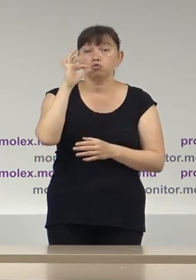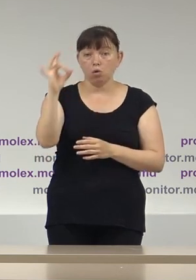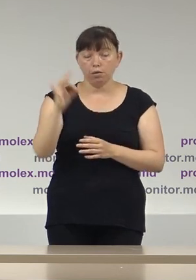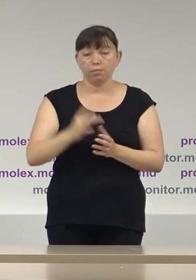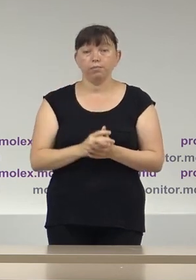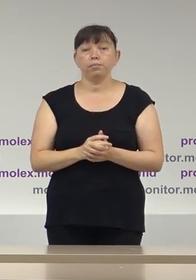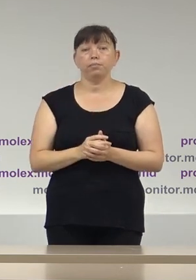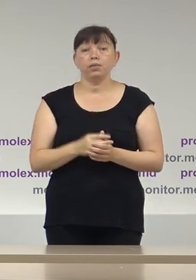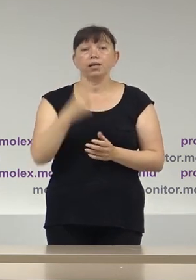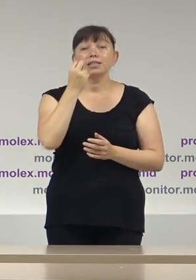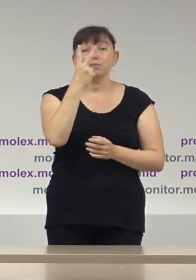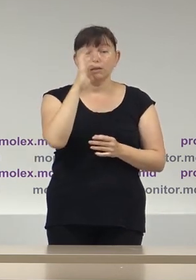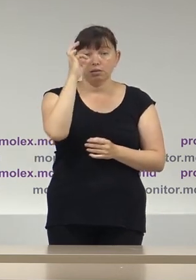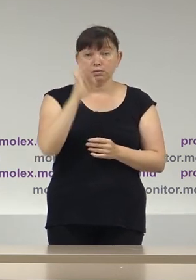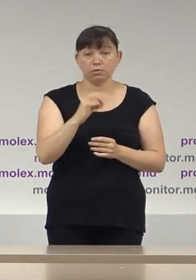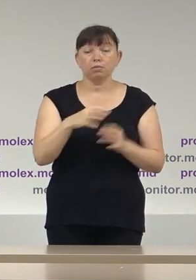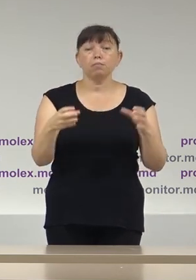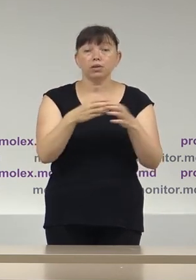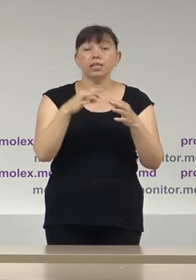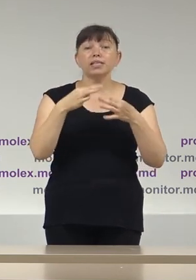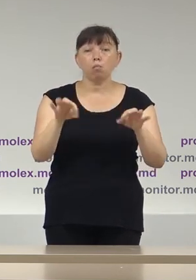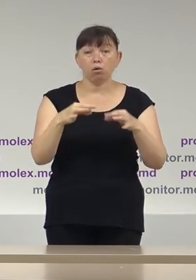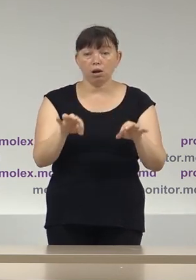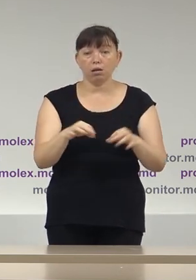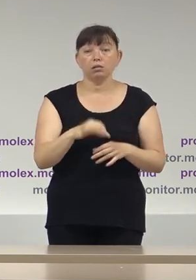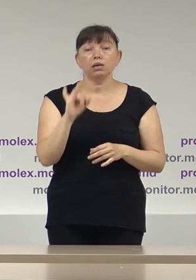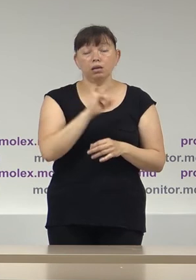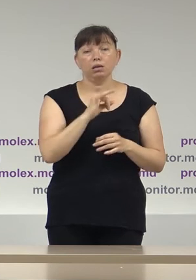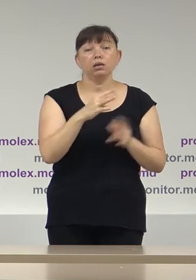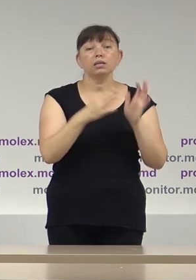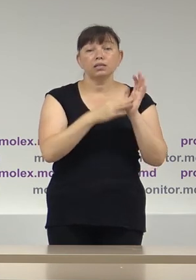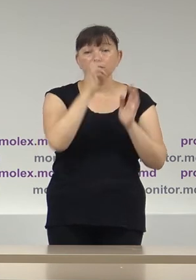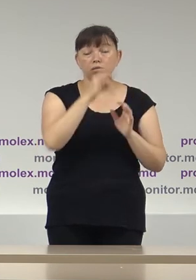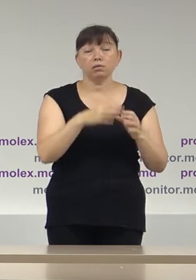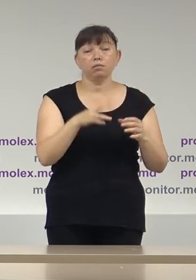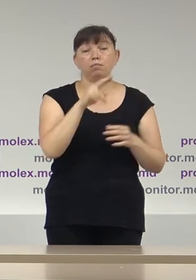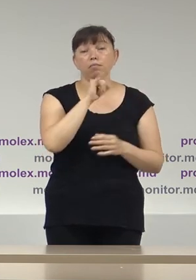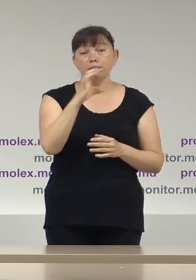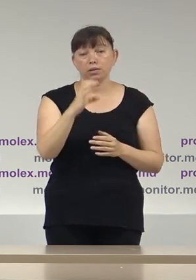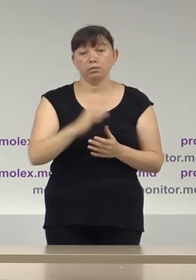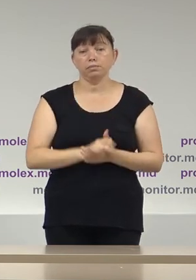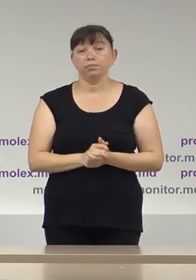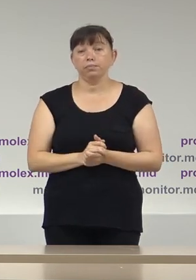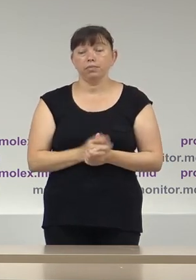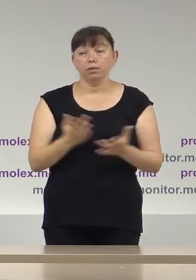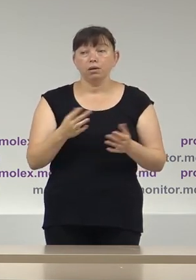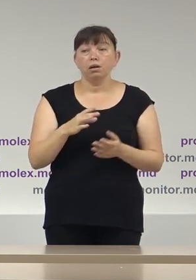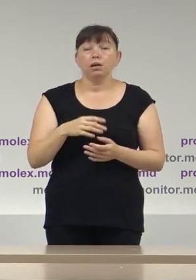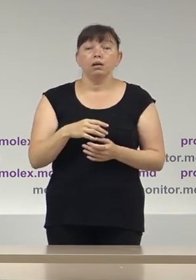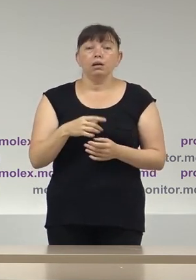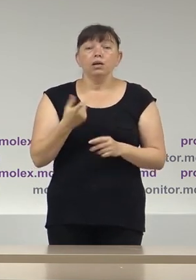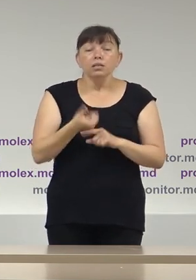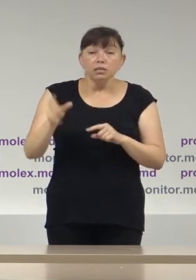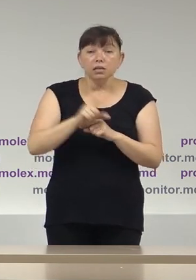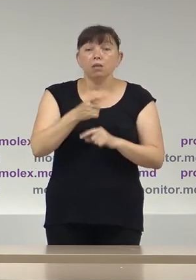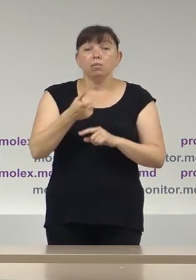21% by Shore political party, 12% by Democratic party, and 9% by Action and